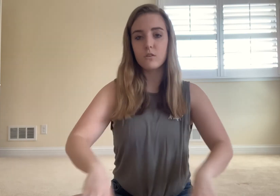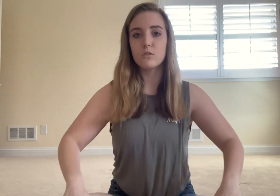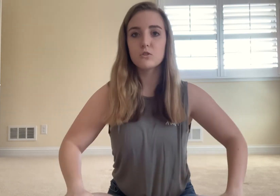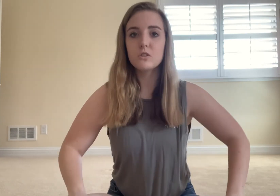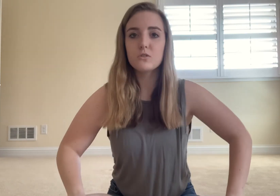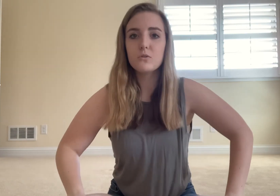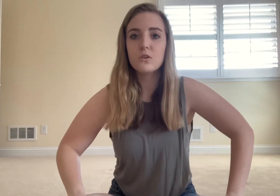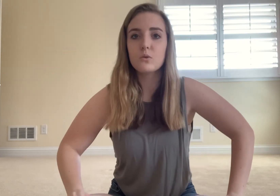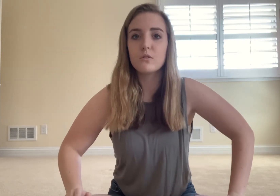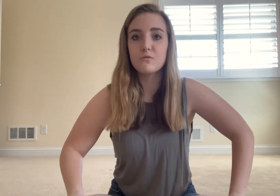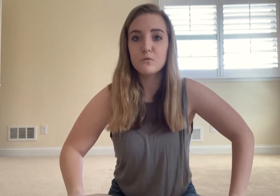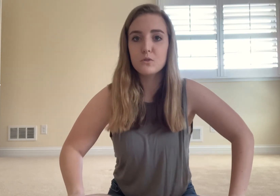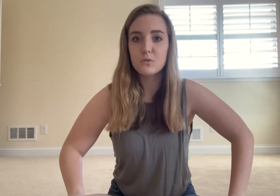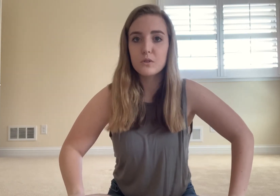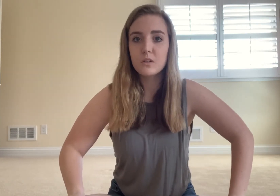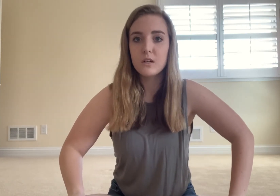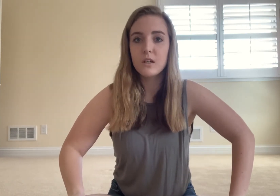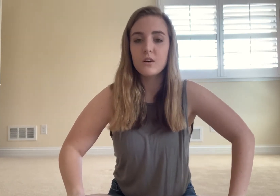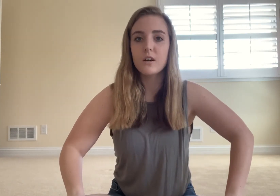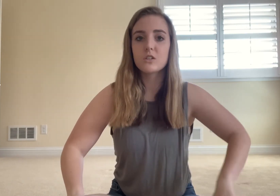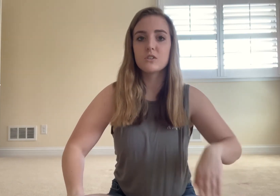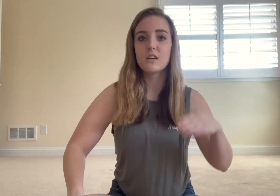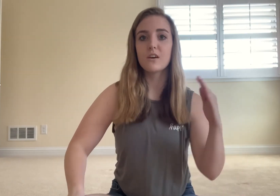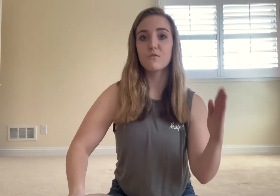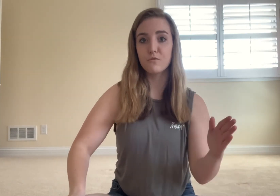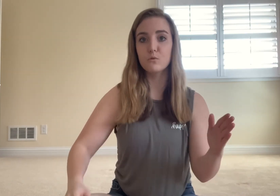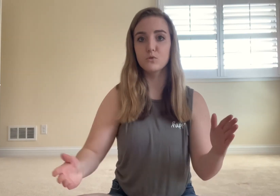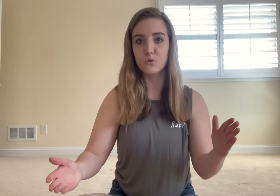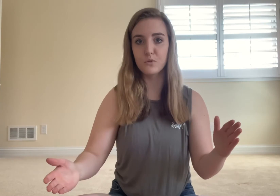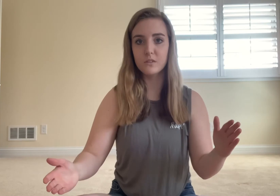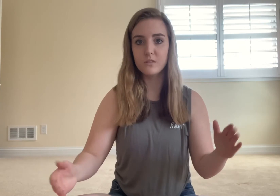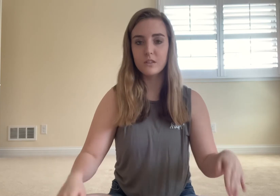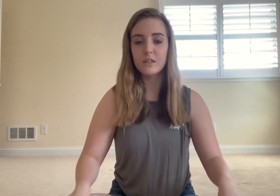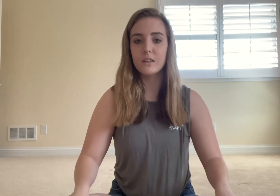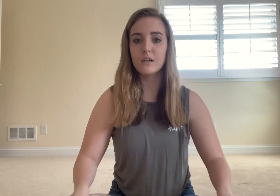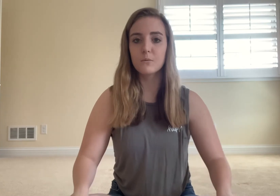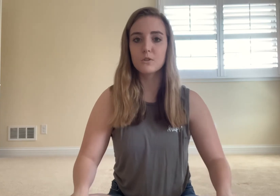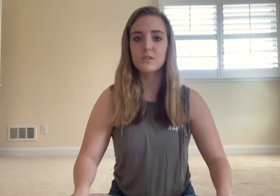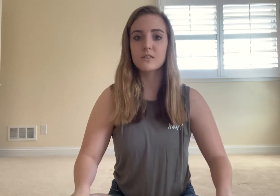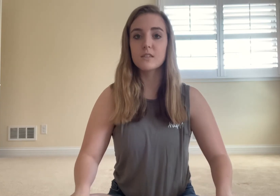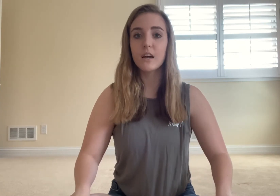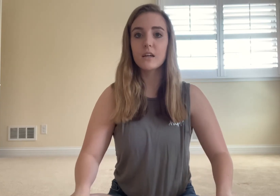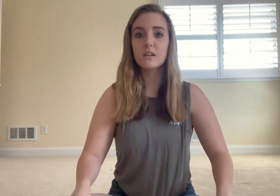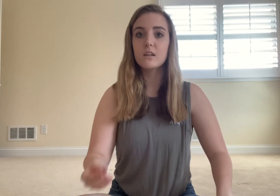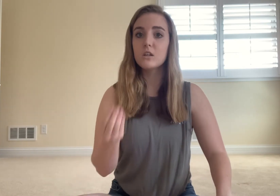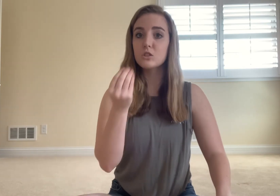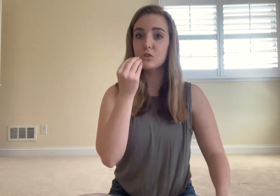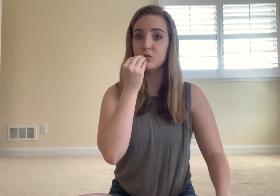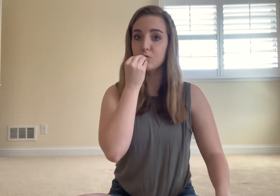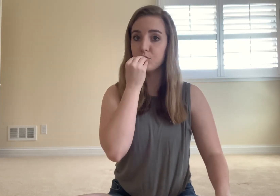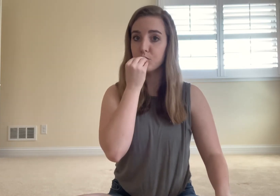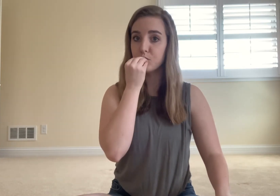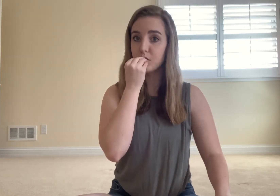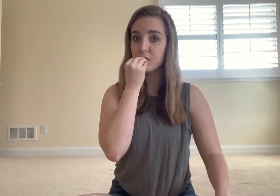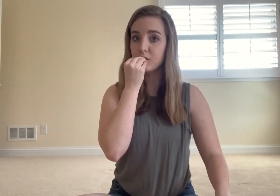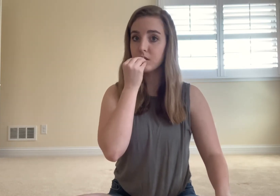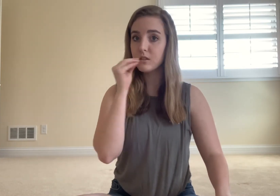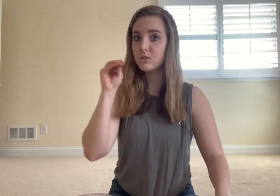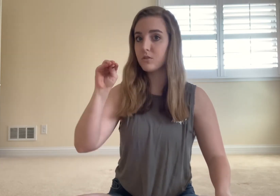Grocery store or food store, you're actually saying food store, which is the sign. So you do food. So your fingers